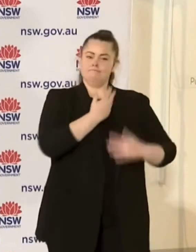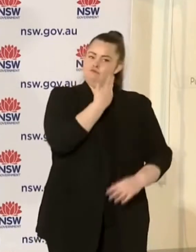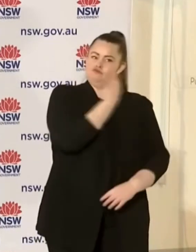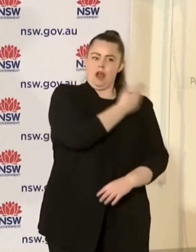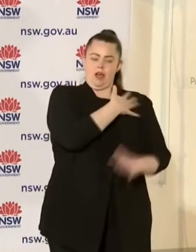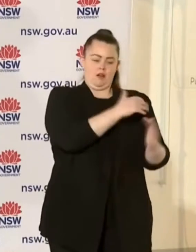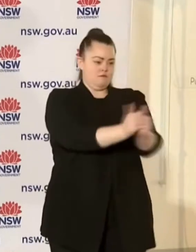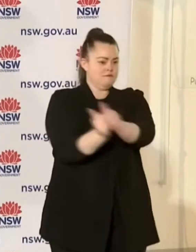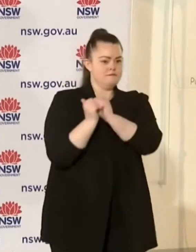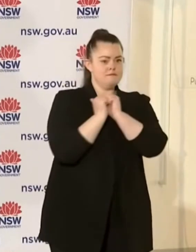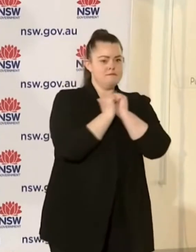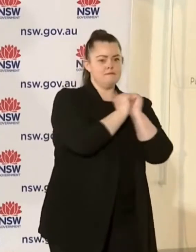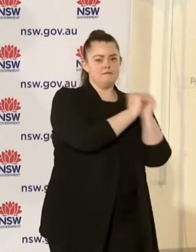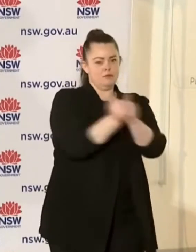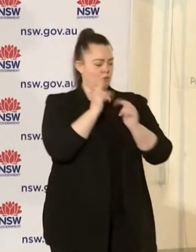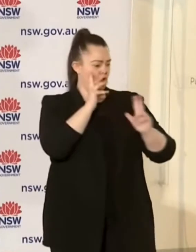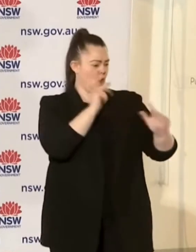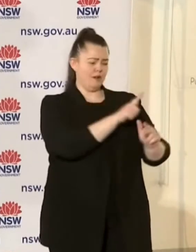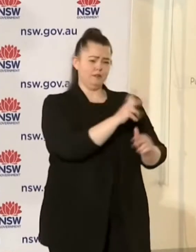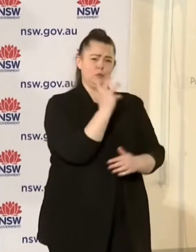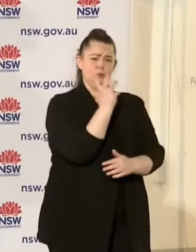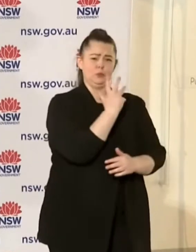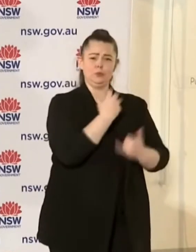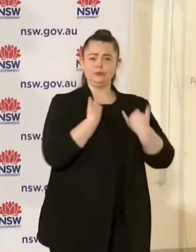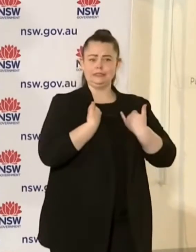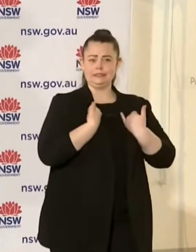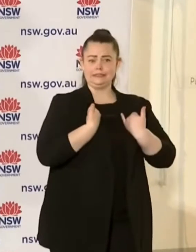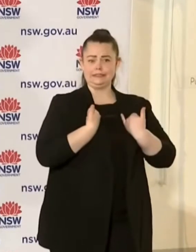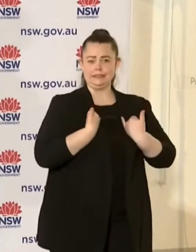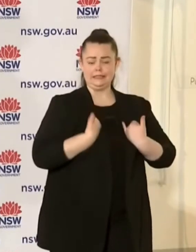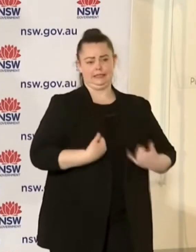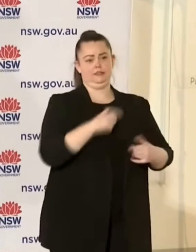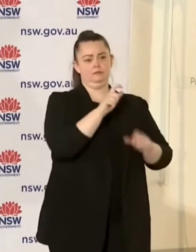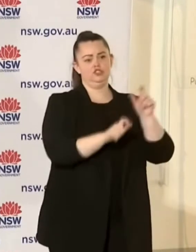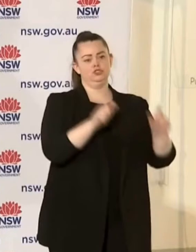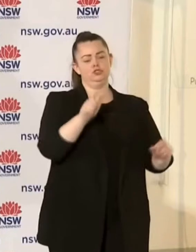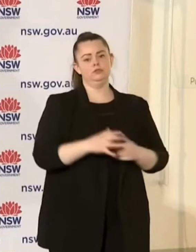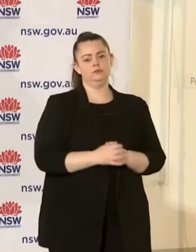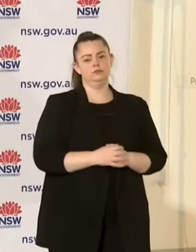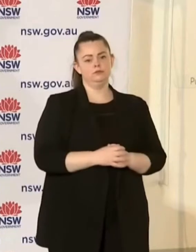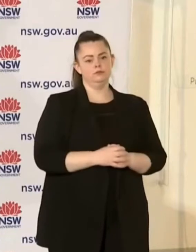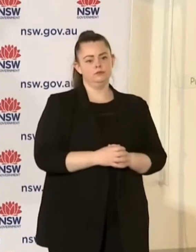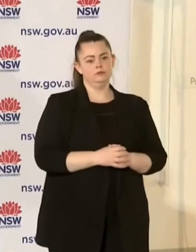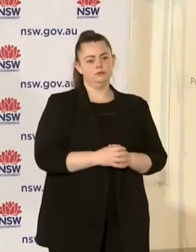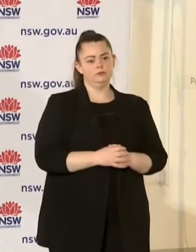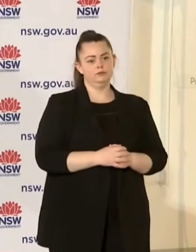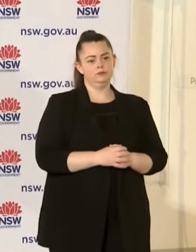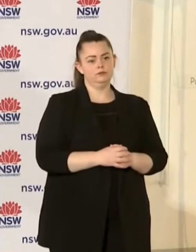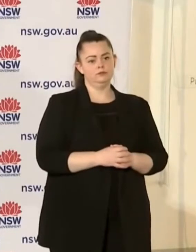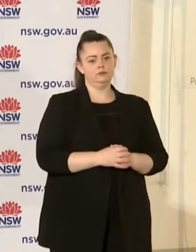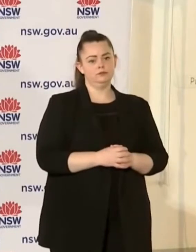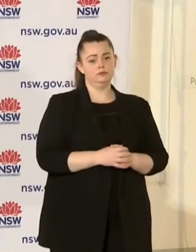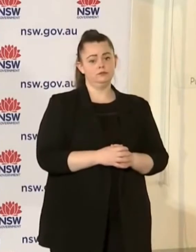these critically unwell patients. I also have a very strong view that each member of the public also has a